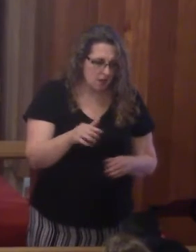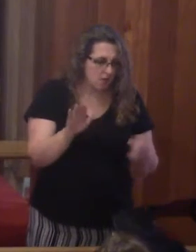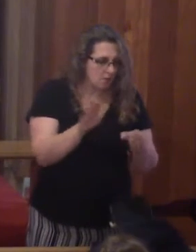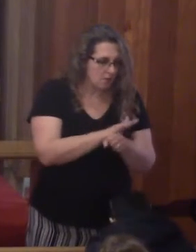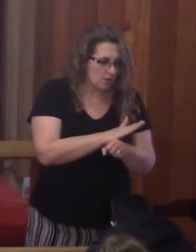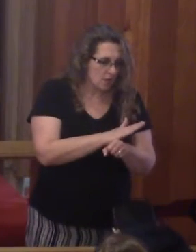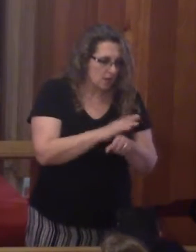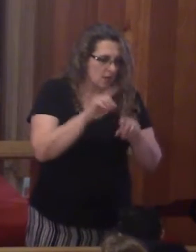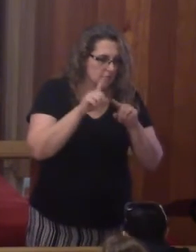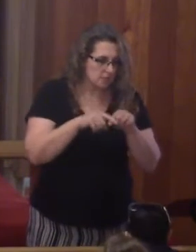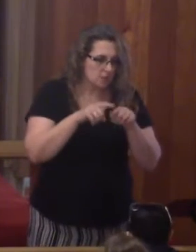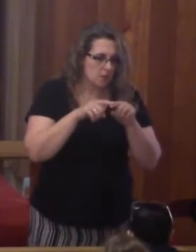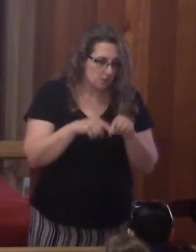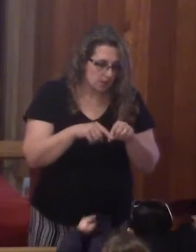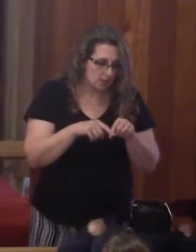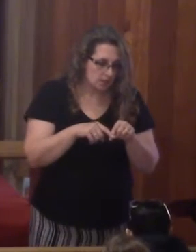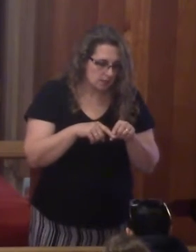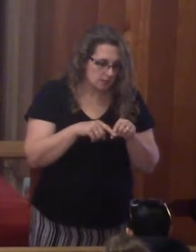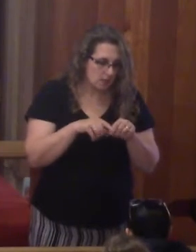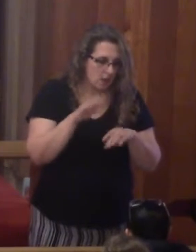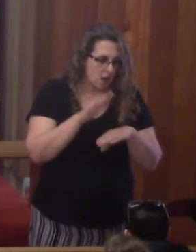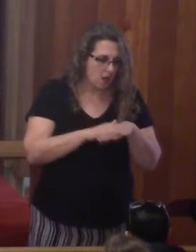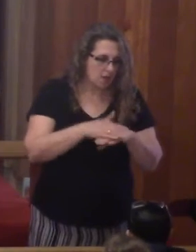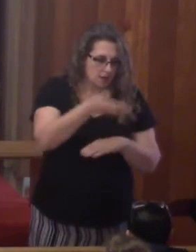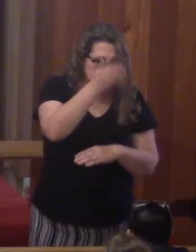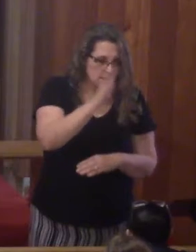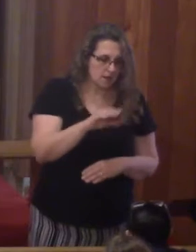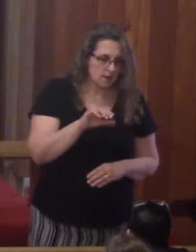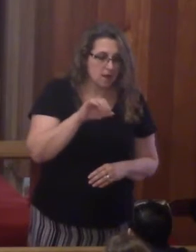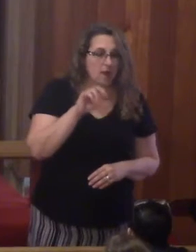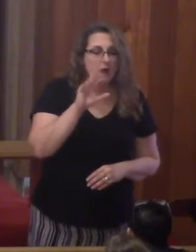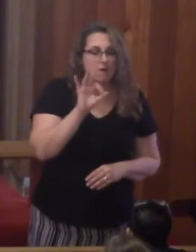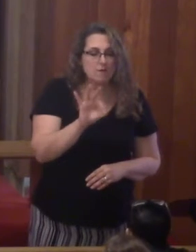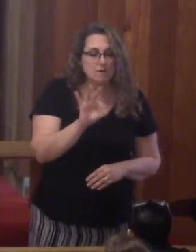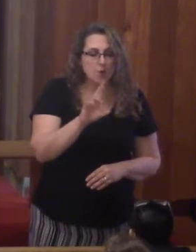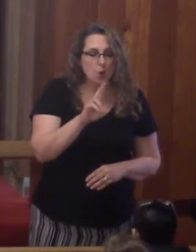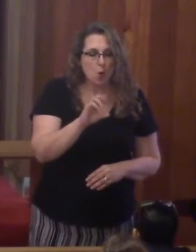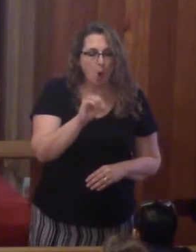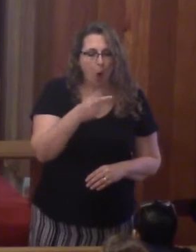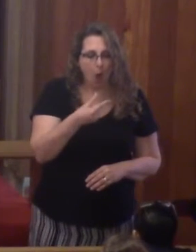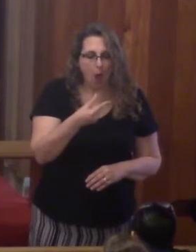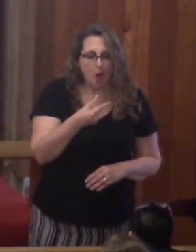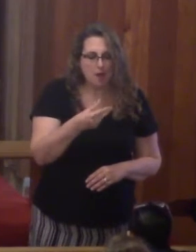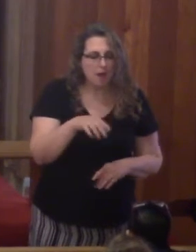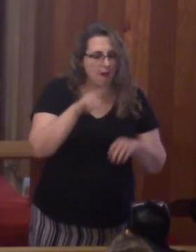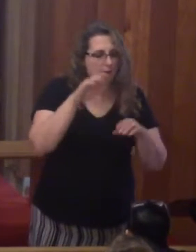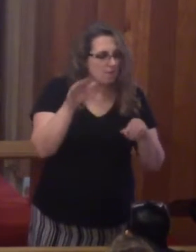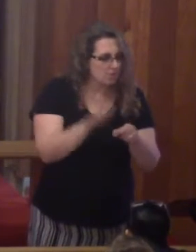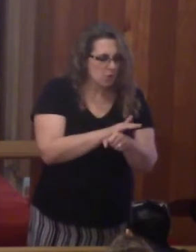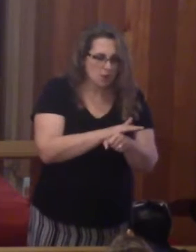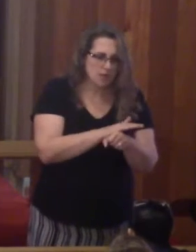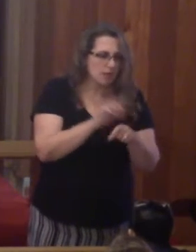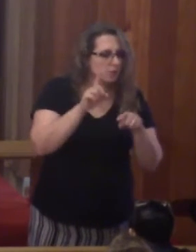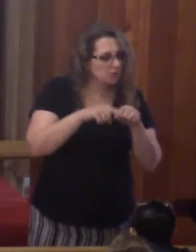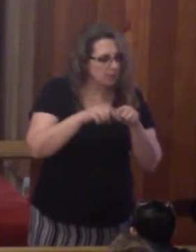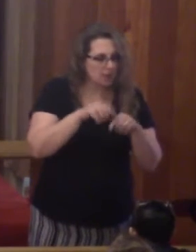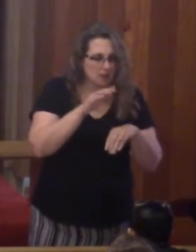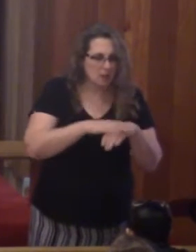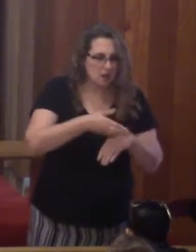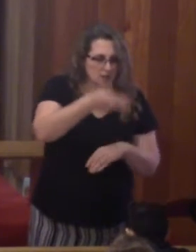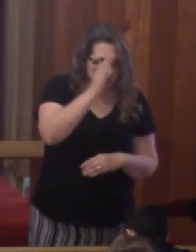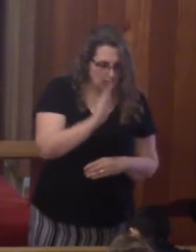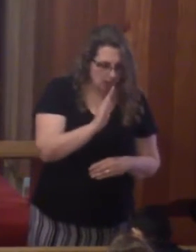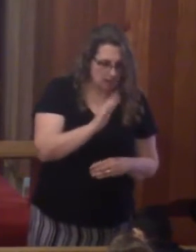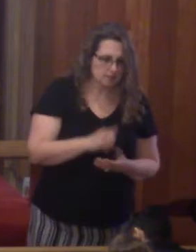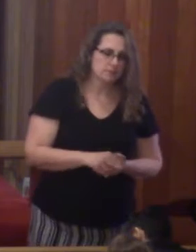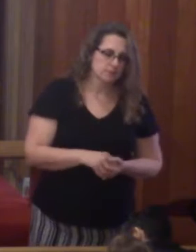Fully rely on God. Fully rely on God. So I think what we'll do this